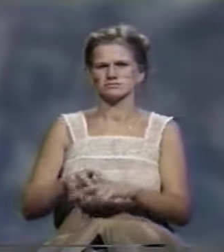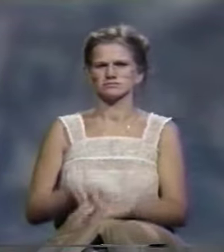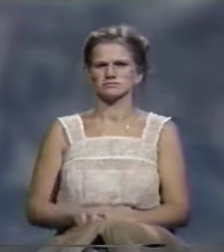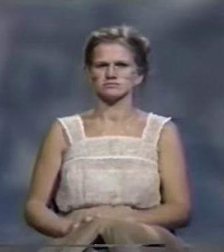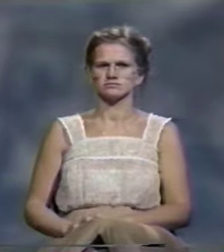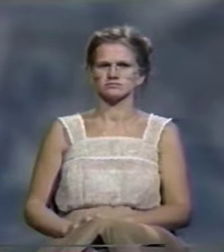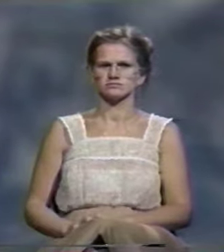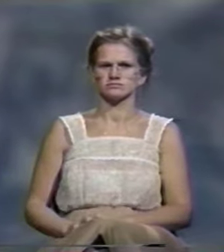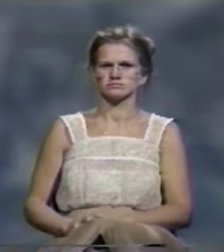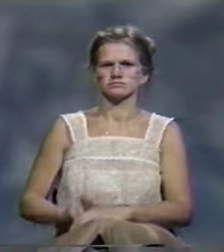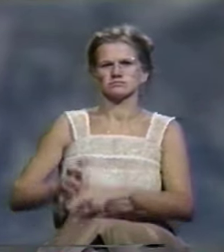Restless.